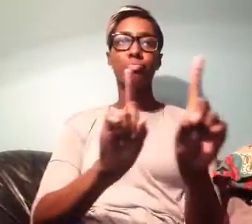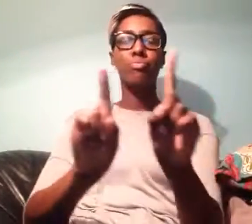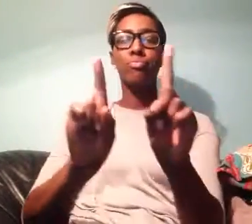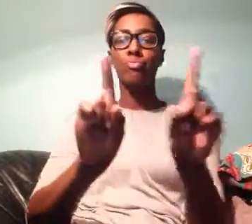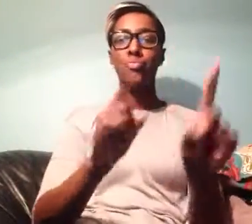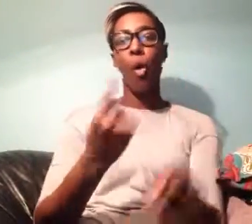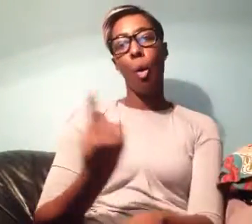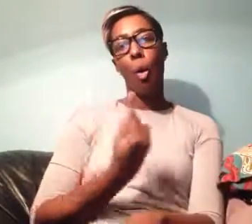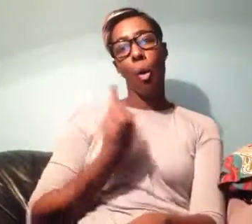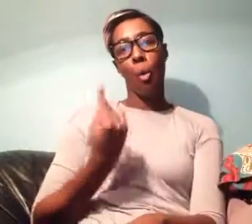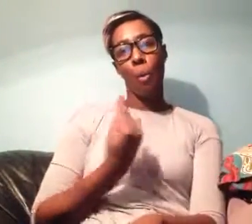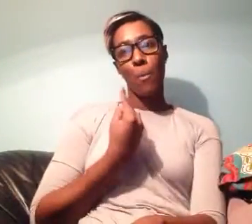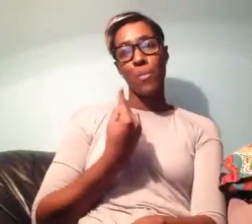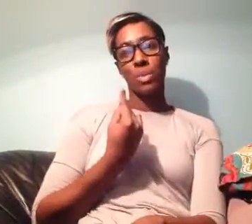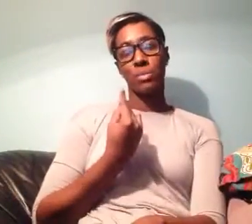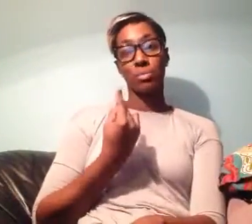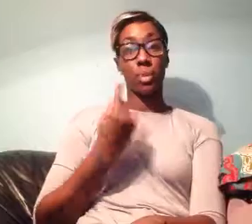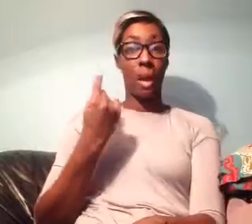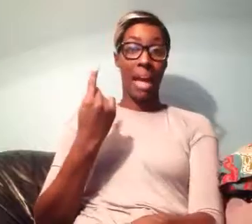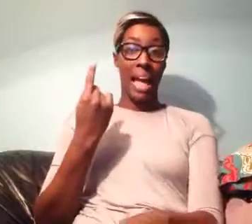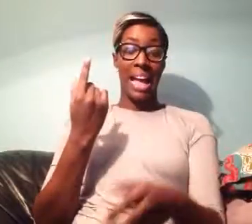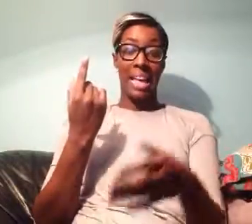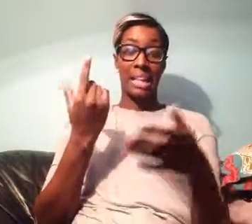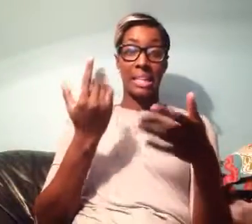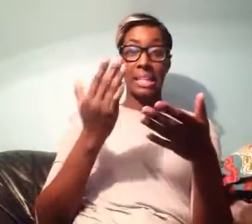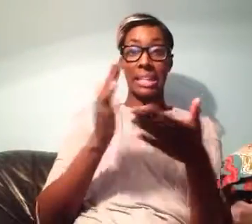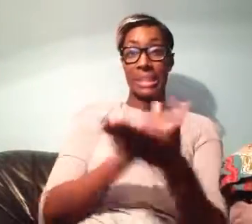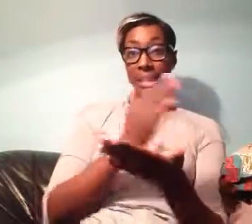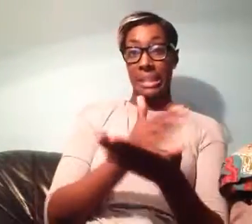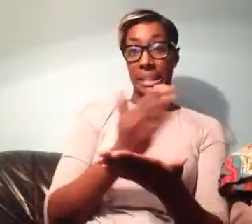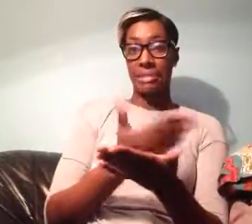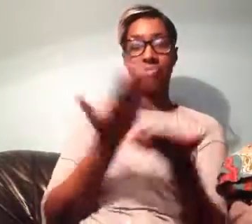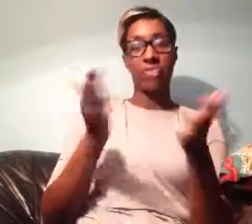She was an old lady, but she was a sturdy old lady.